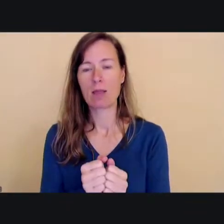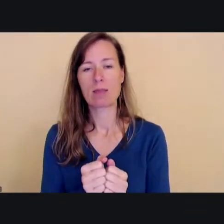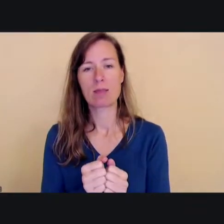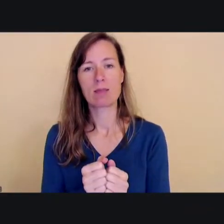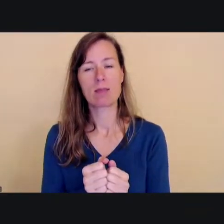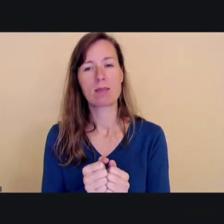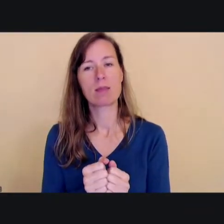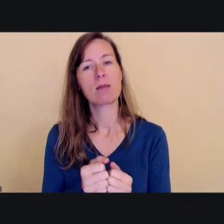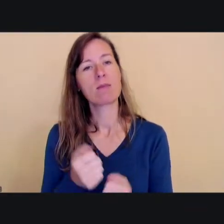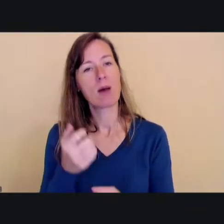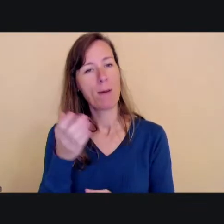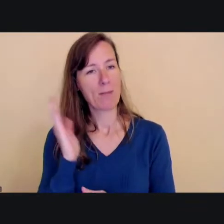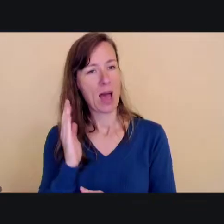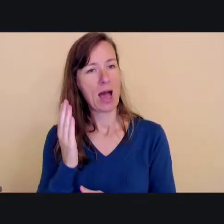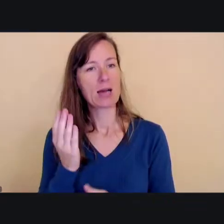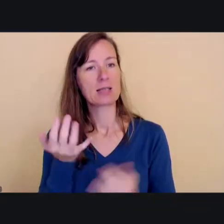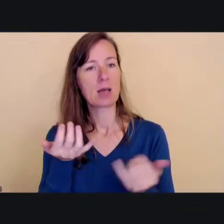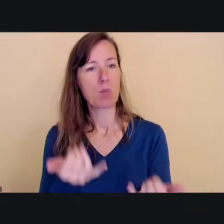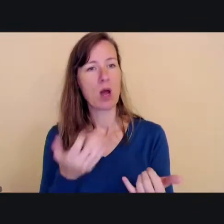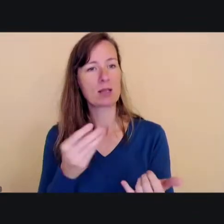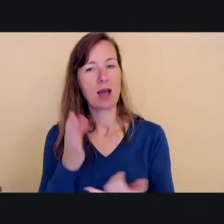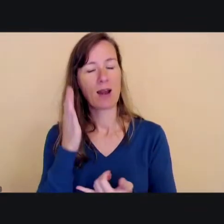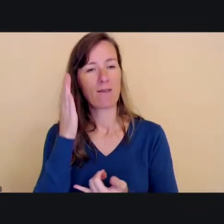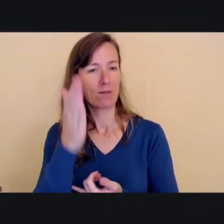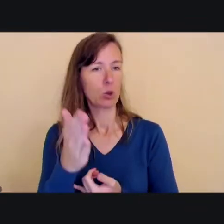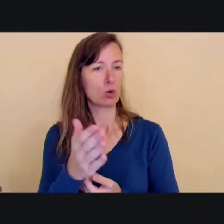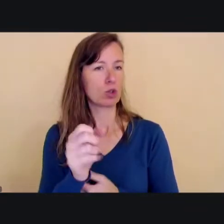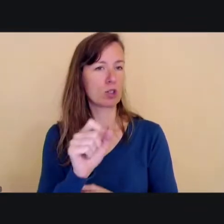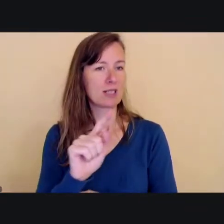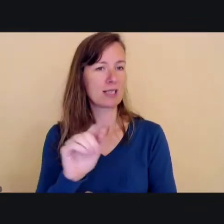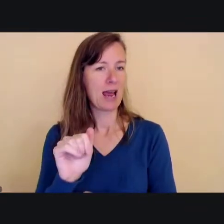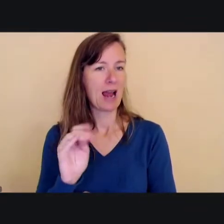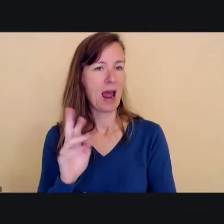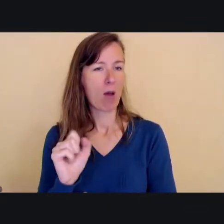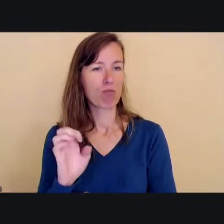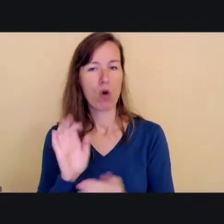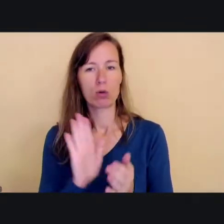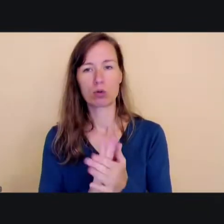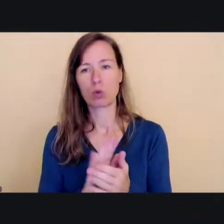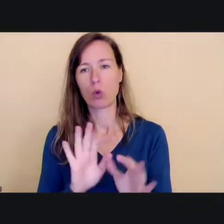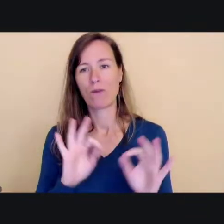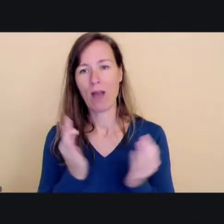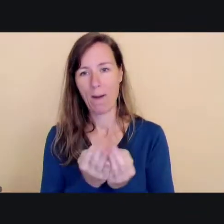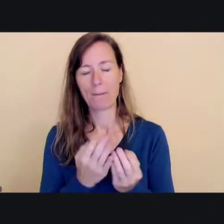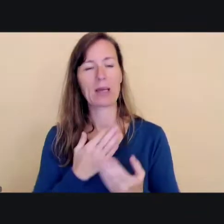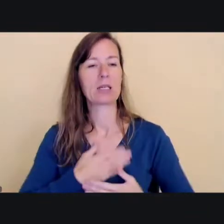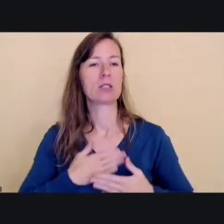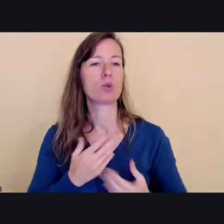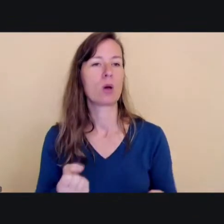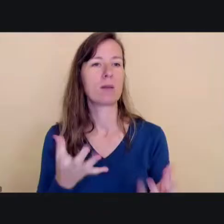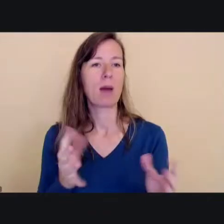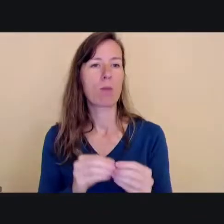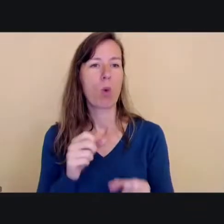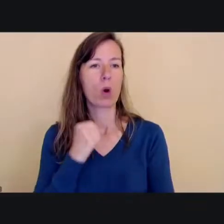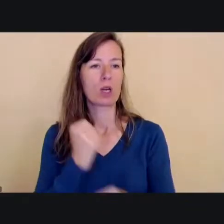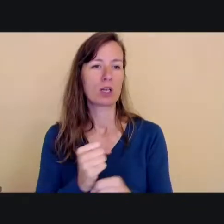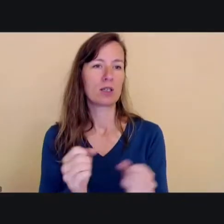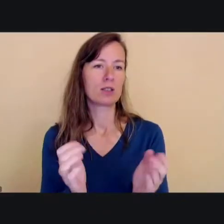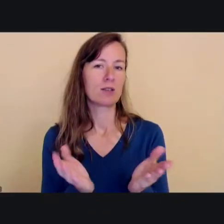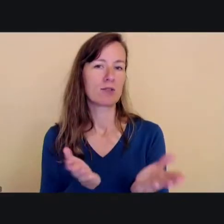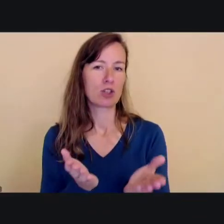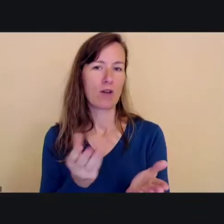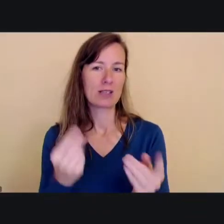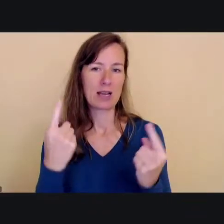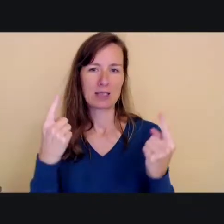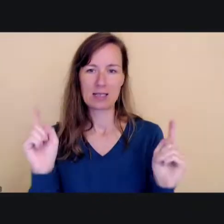St. Ambrose School family enjoys many more years of service and success. Signed this day, 9th day of